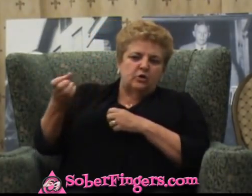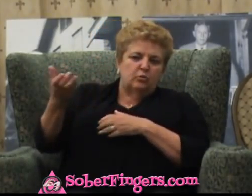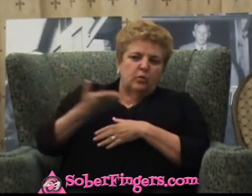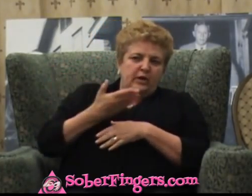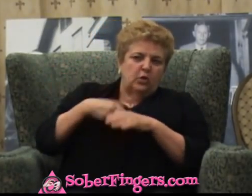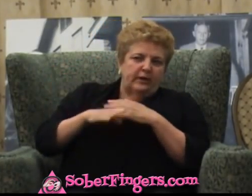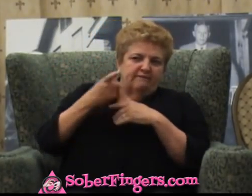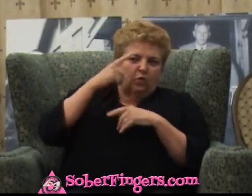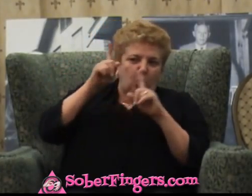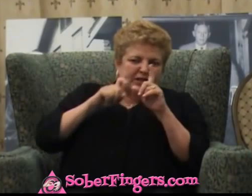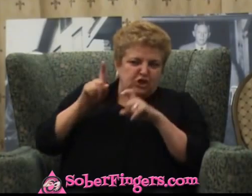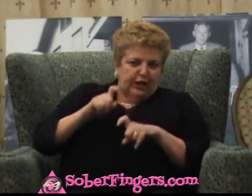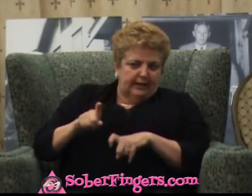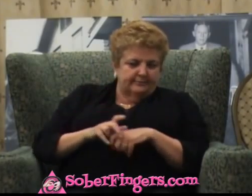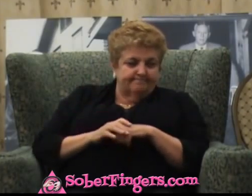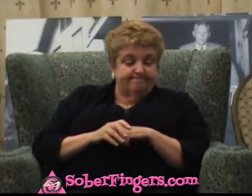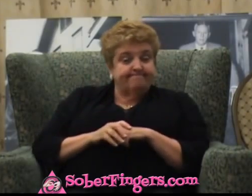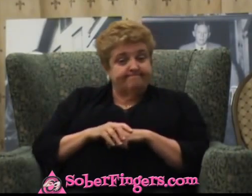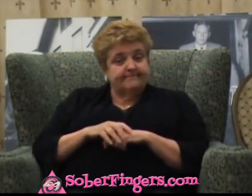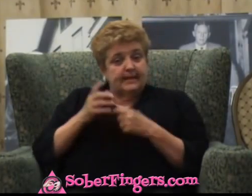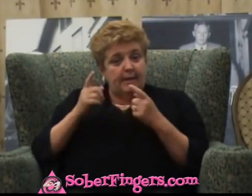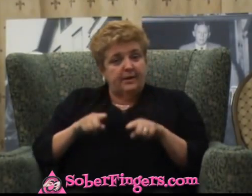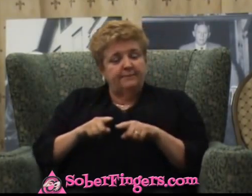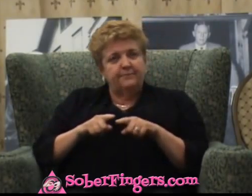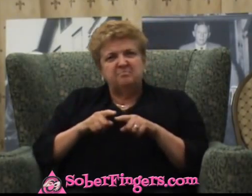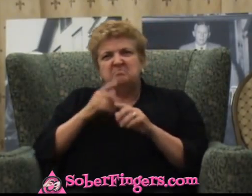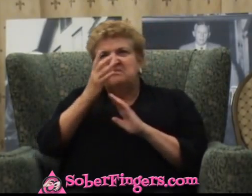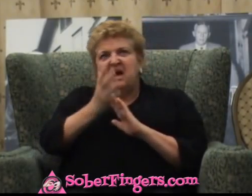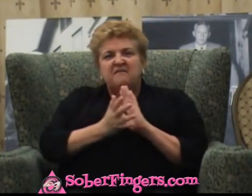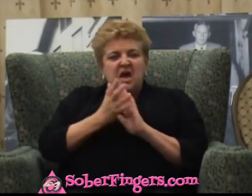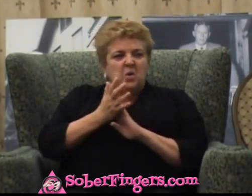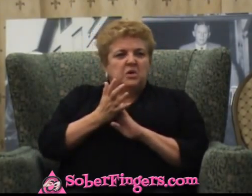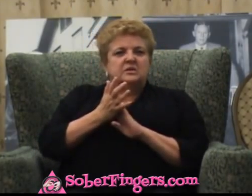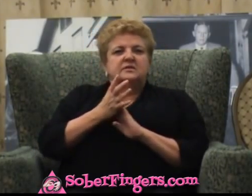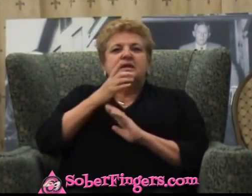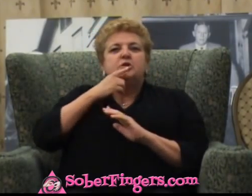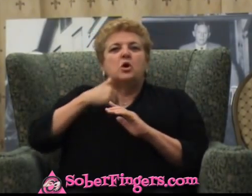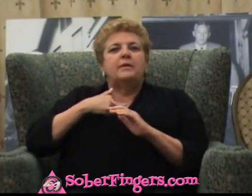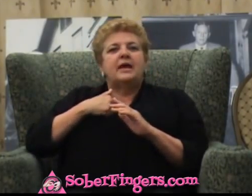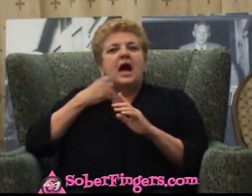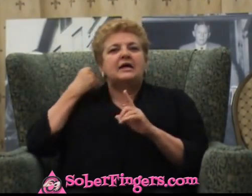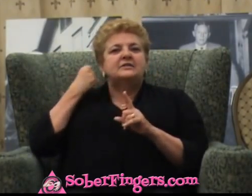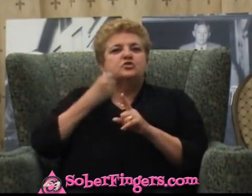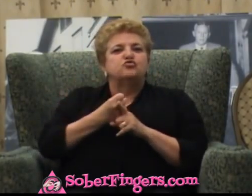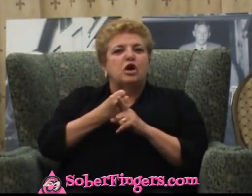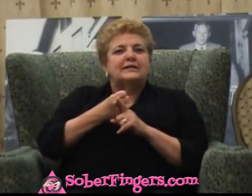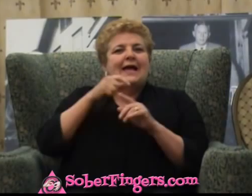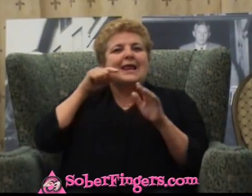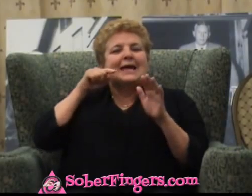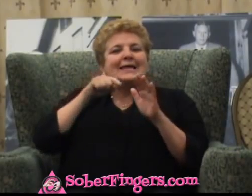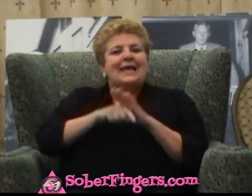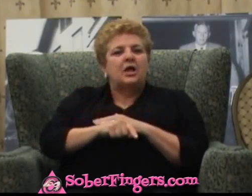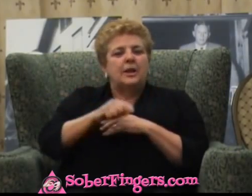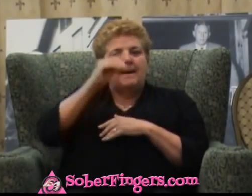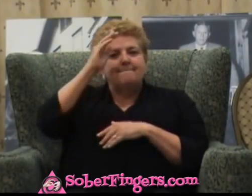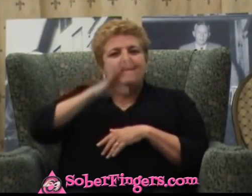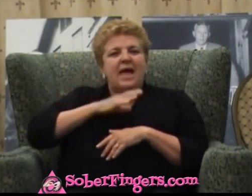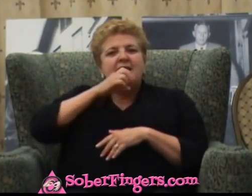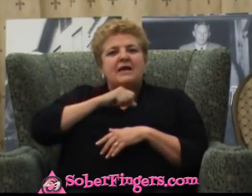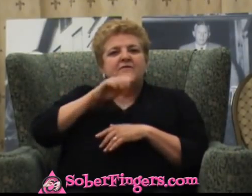did. After 5 hours or more, they told me that I'd struck and killed a 45-year-old man that was walking in the road. And